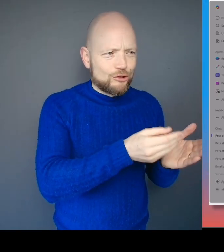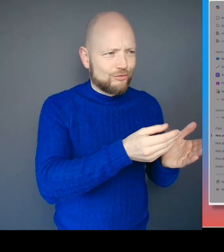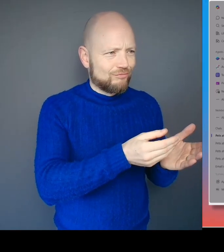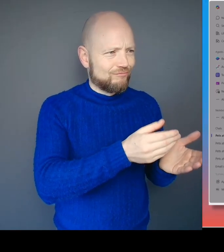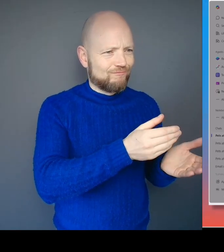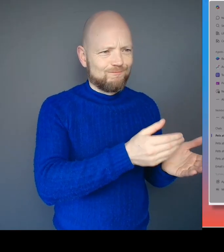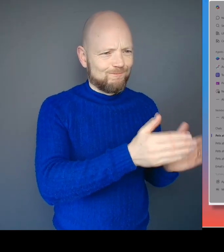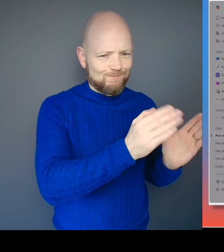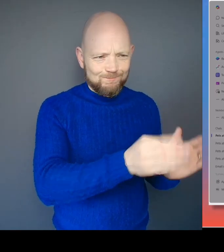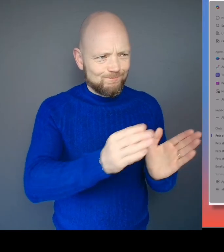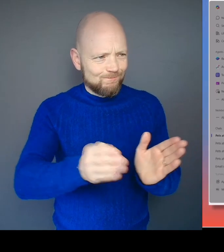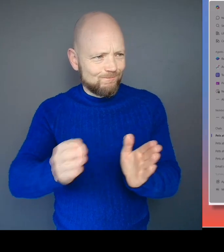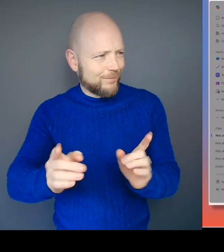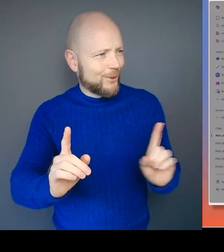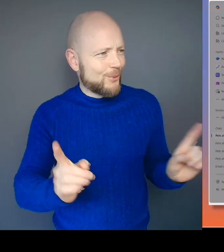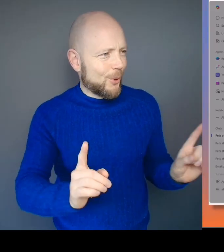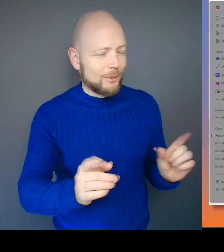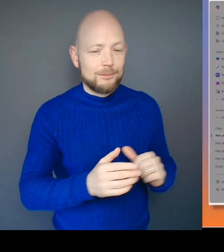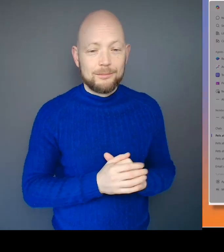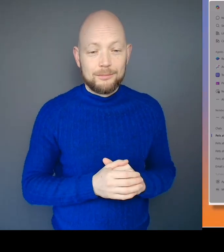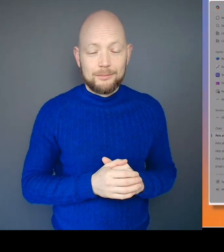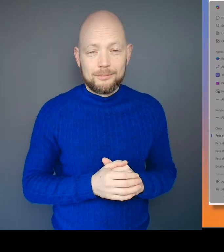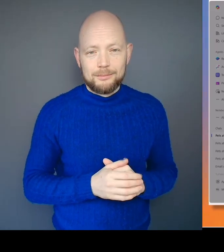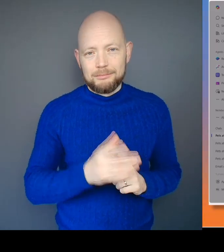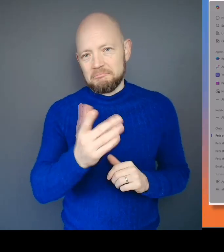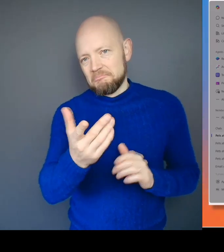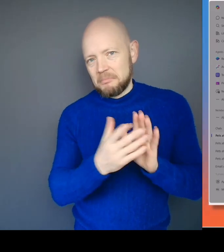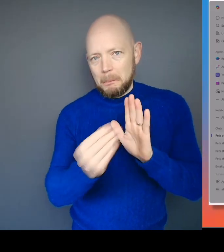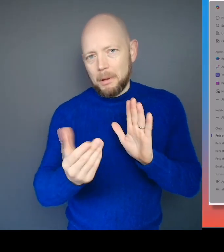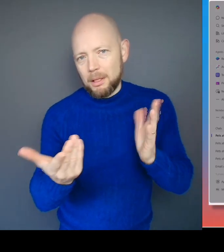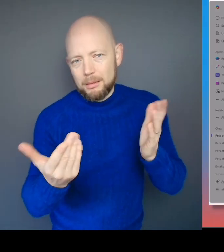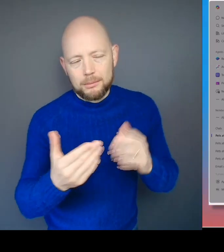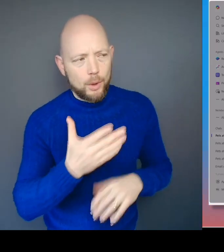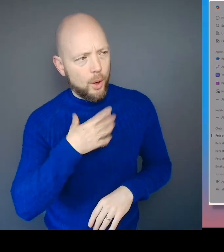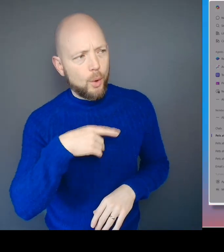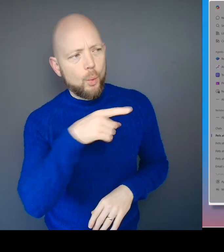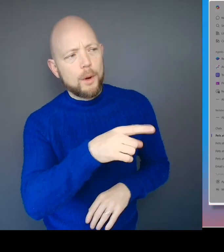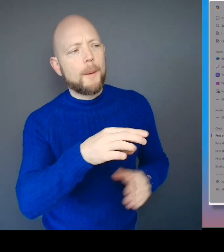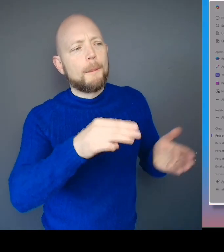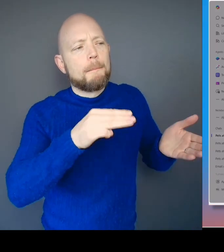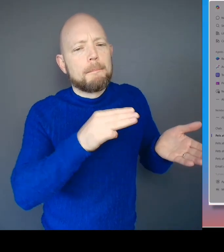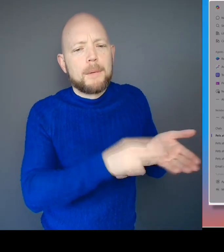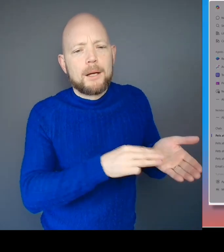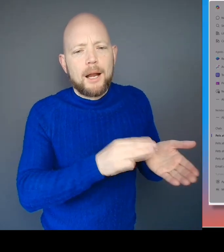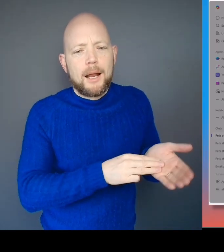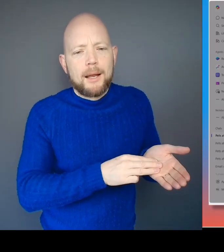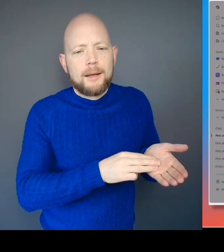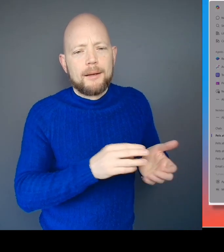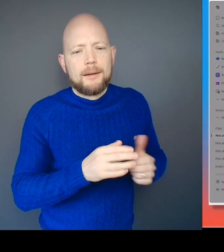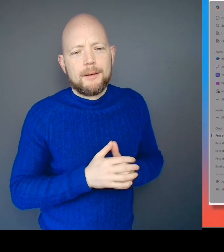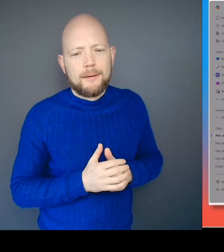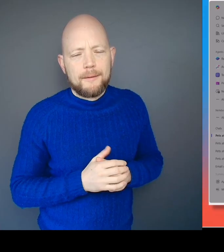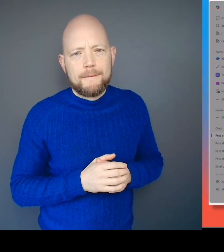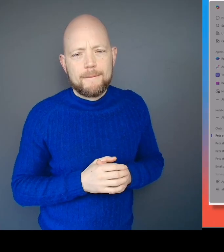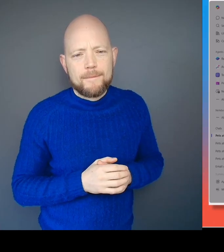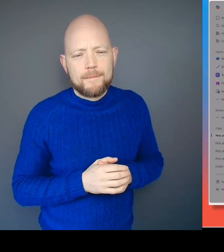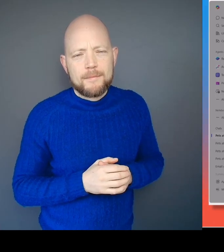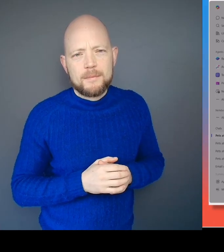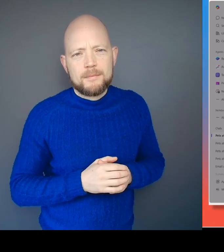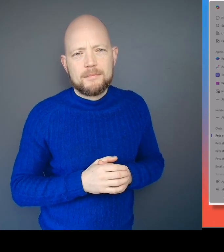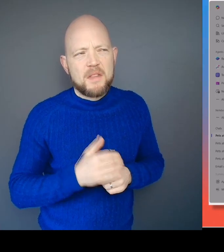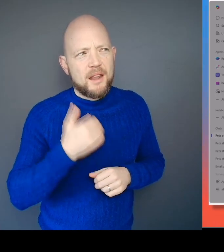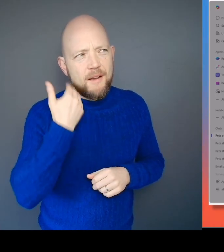more specific. But what I could do here is say, I want this to be, let's run it on a Monday, and I want to run it